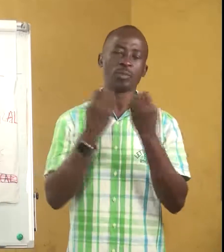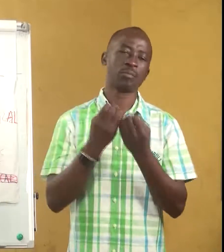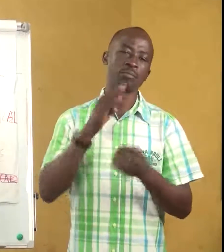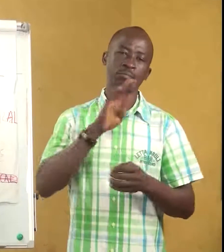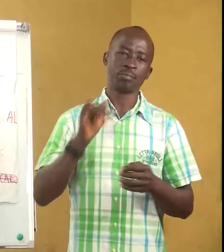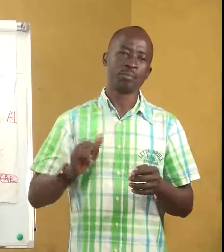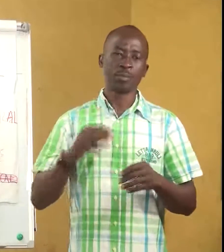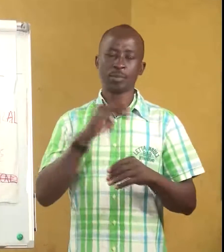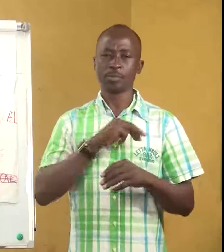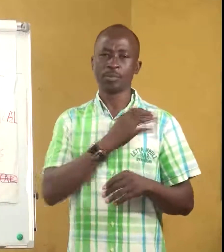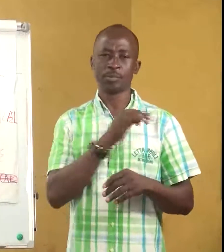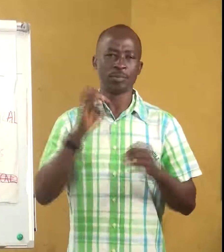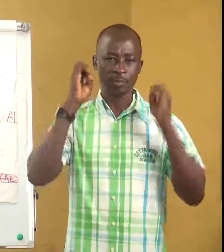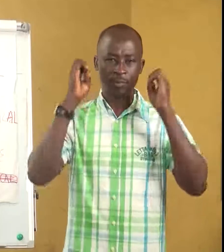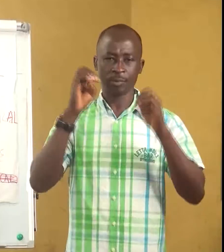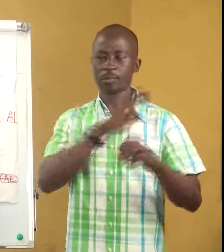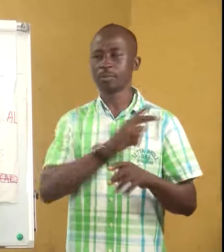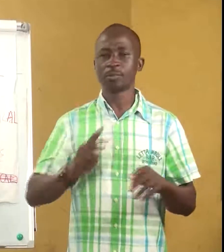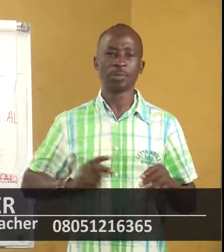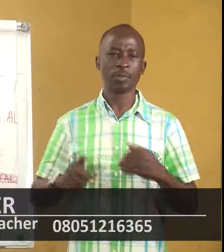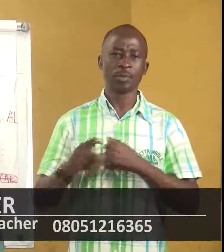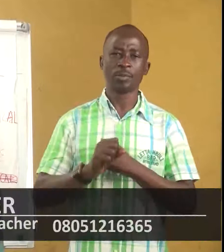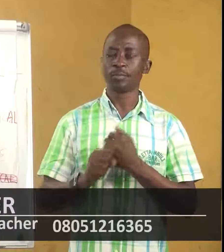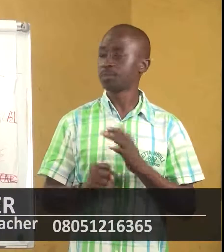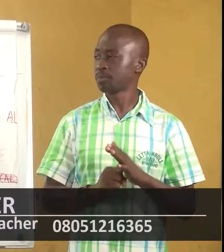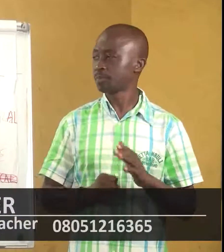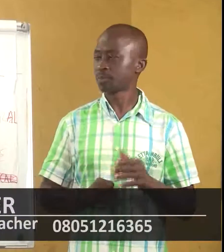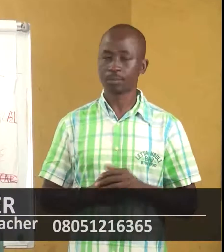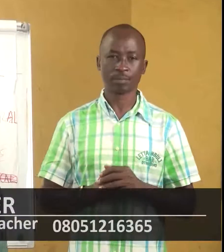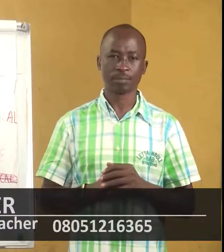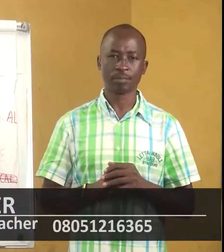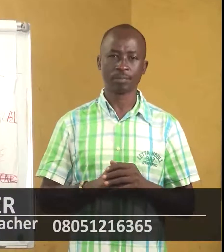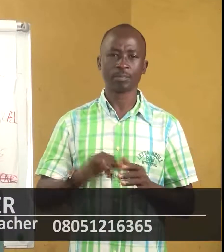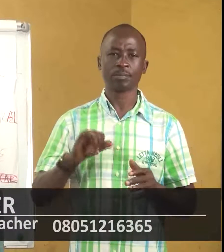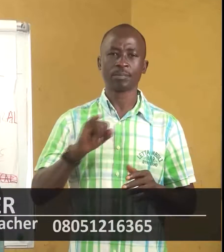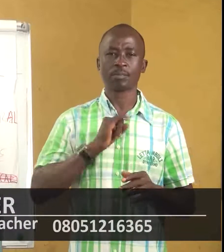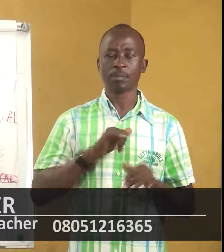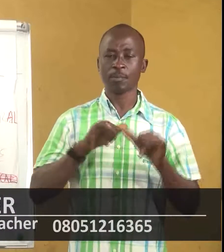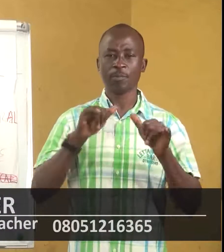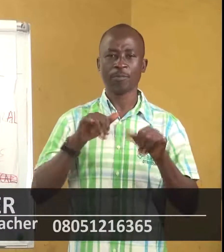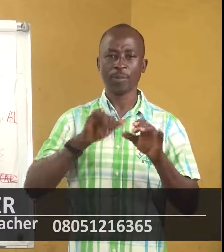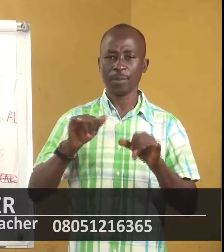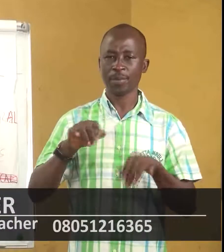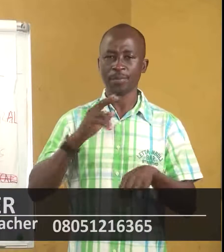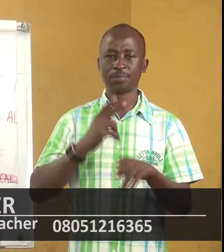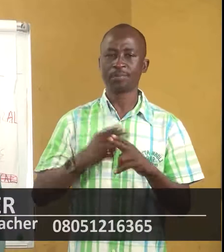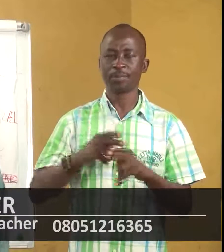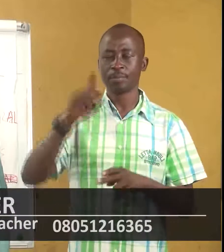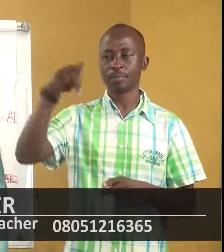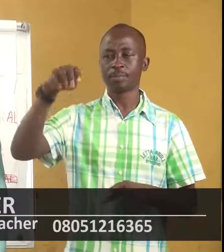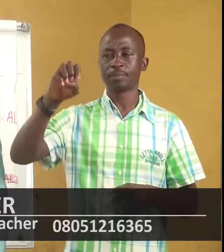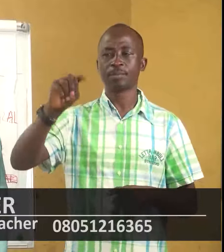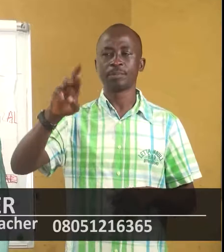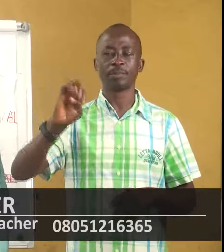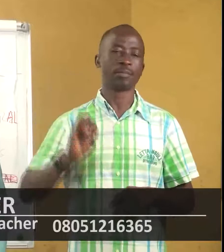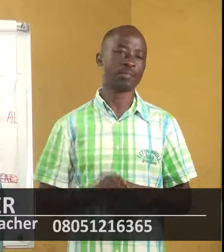Ministry of Education, Kaduna State. I still remain Thomas Peter, and